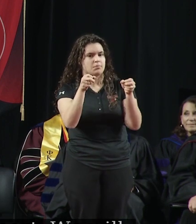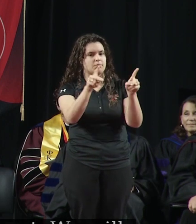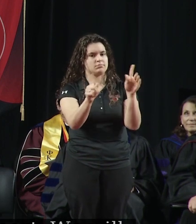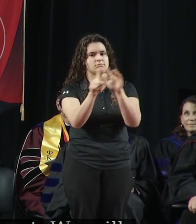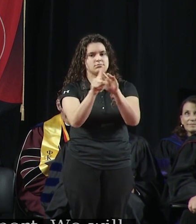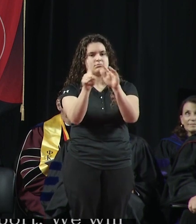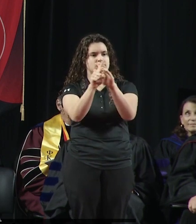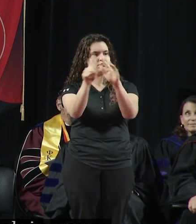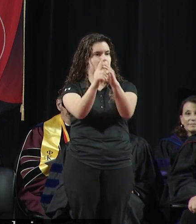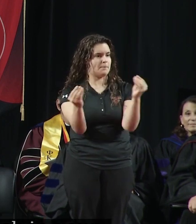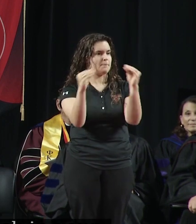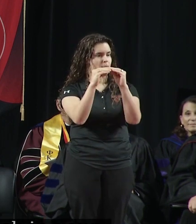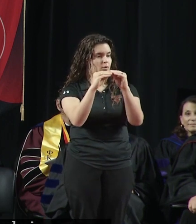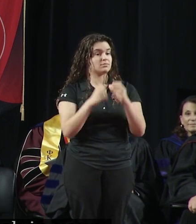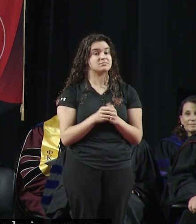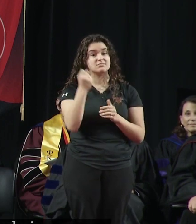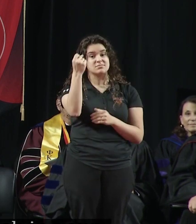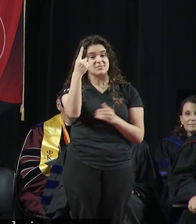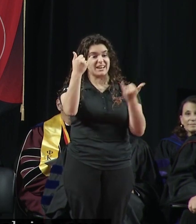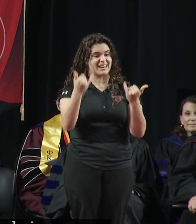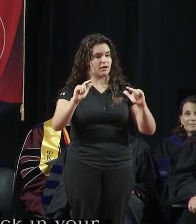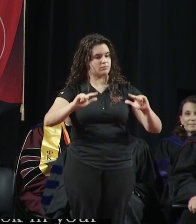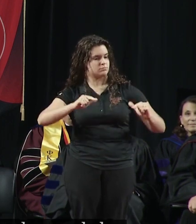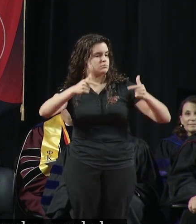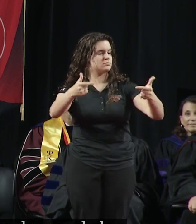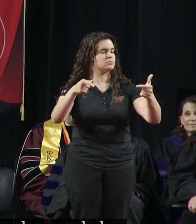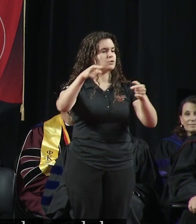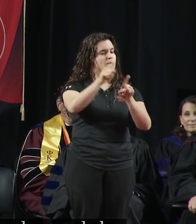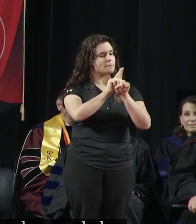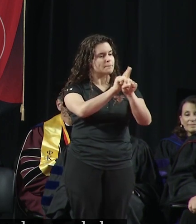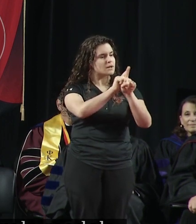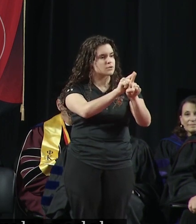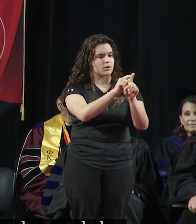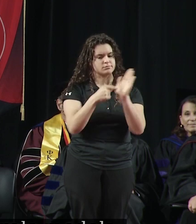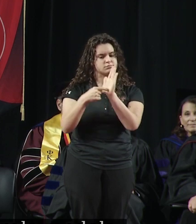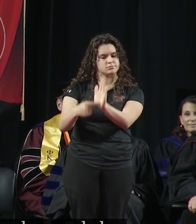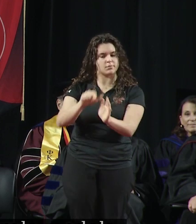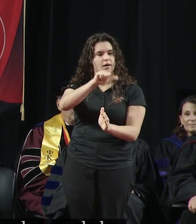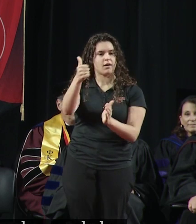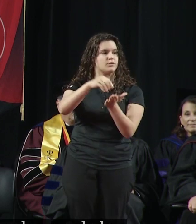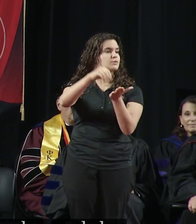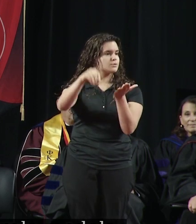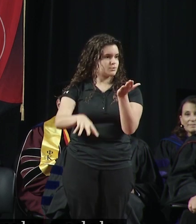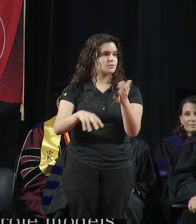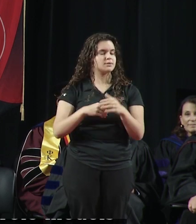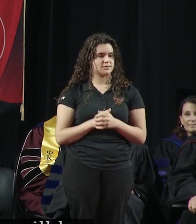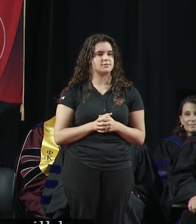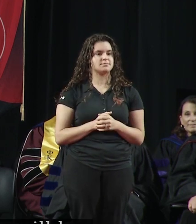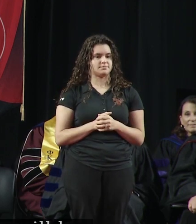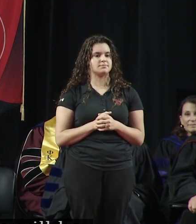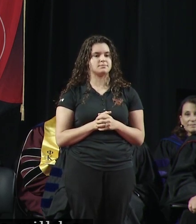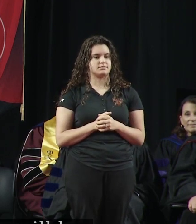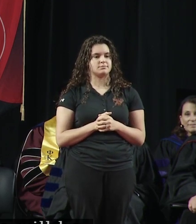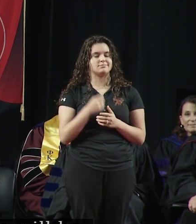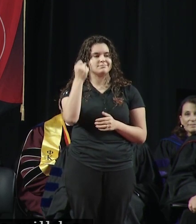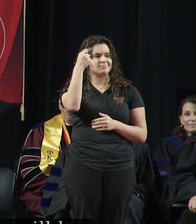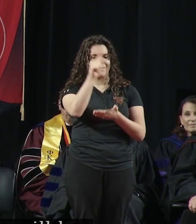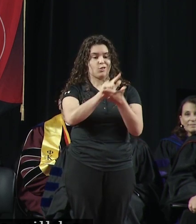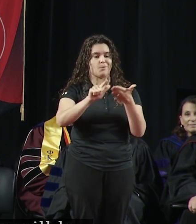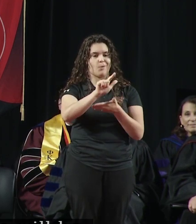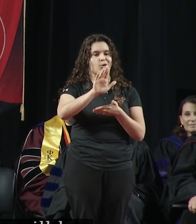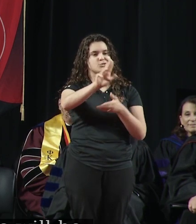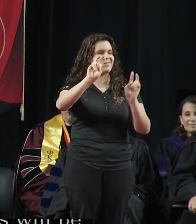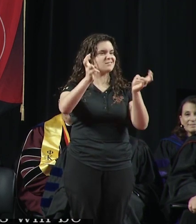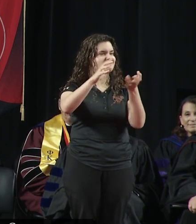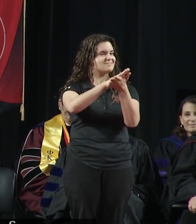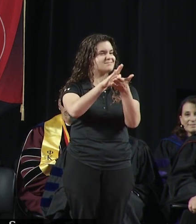back in your role as mentors and role models for our students. This will be your academic home